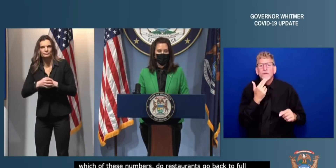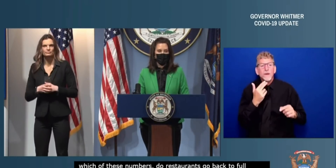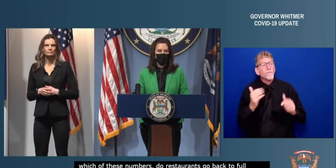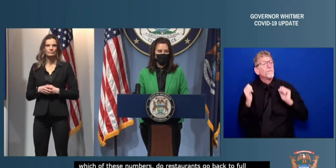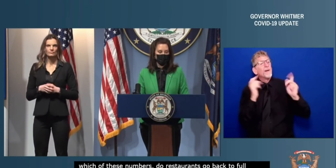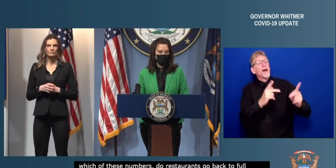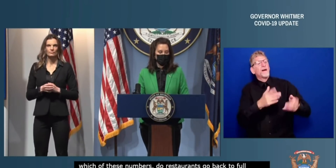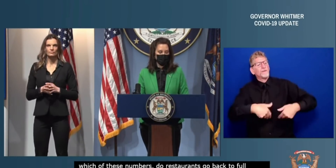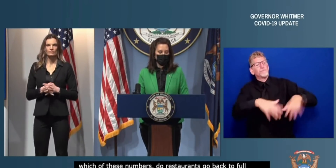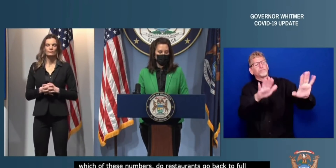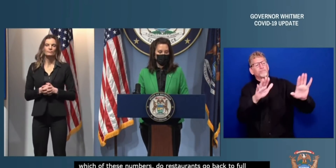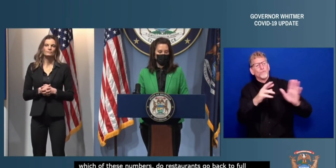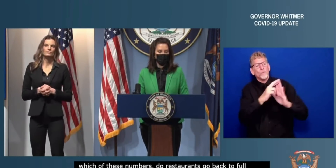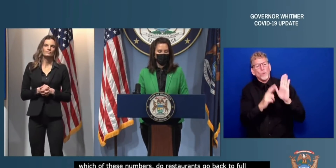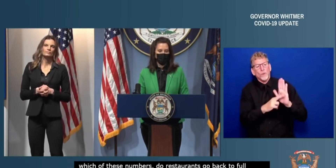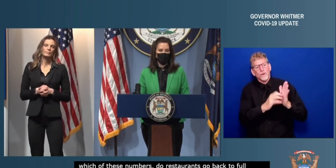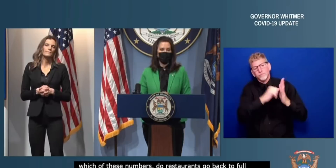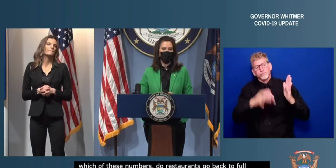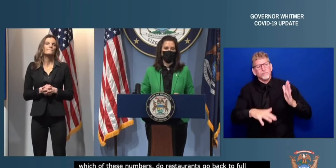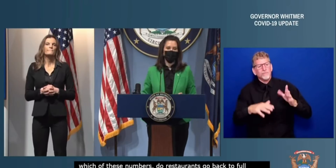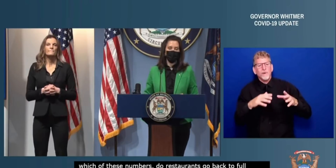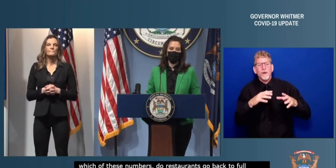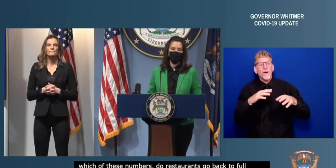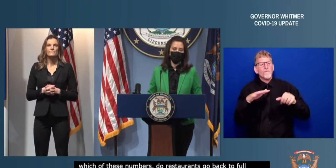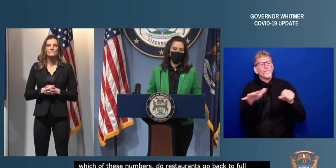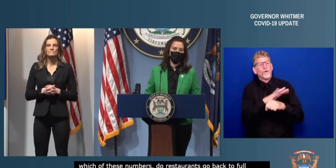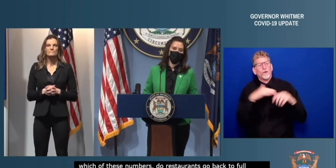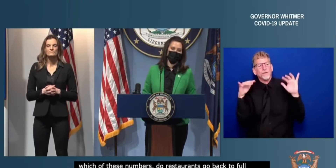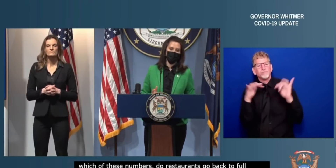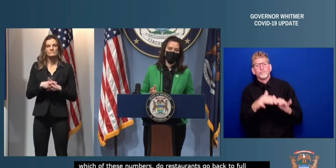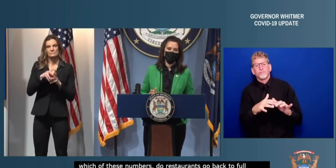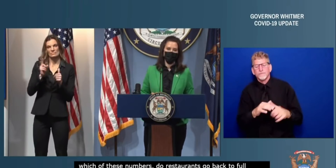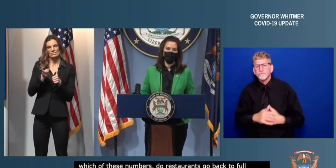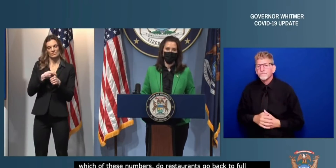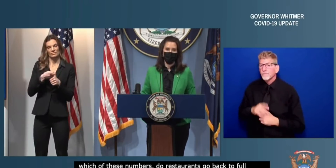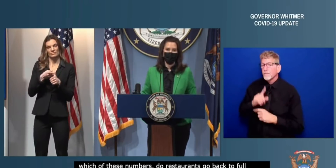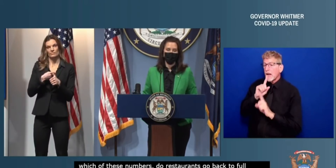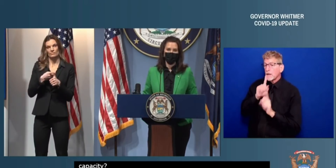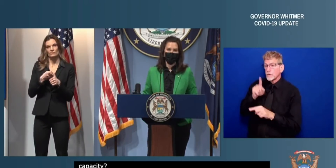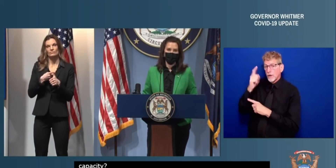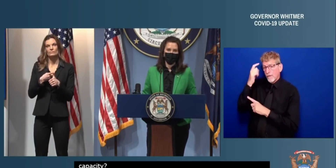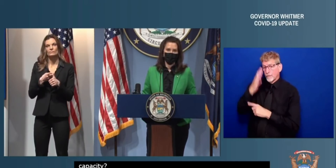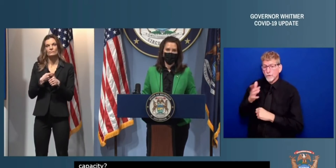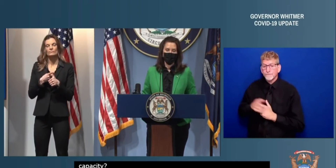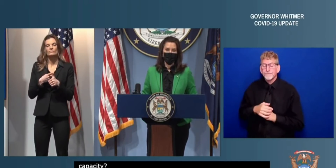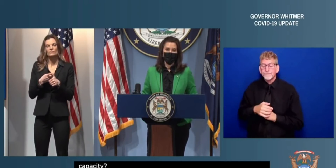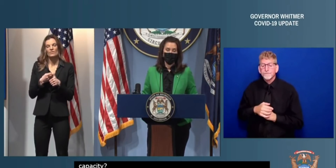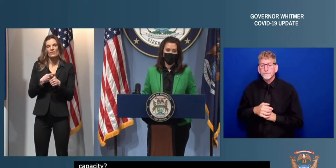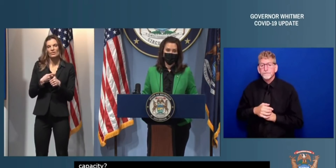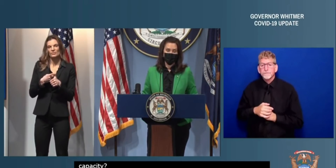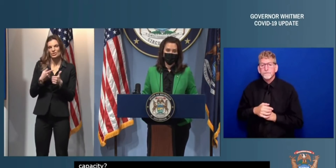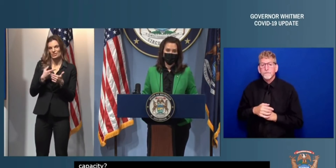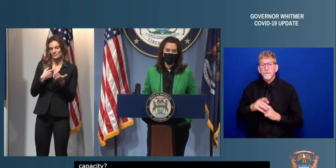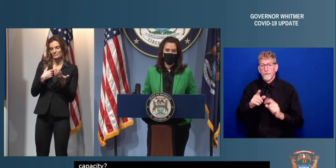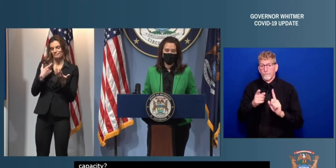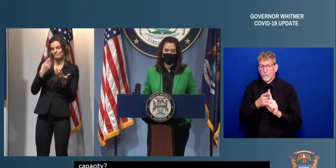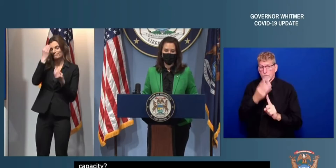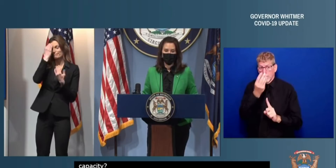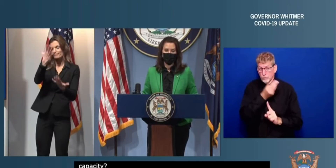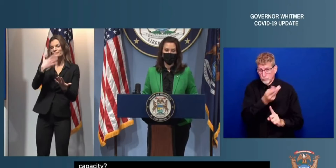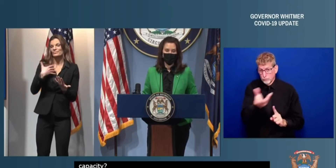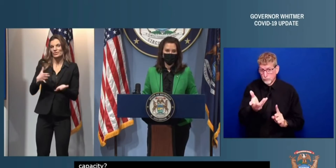So first and foremost, I will share with you that we have had a lot of